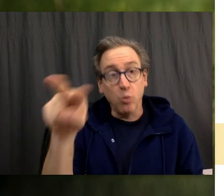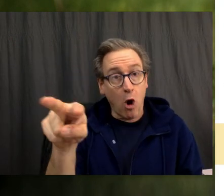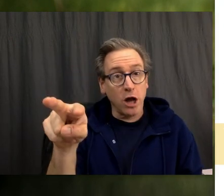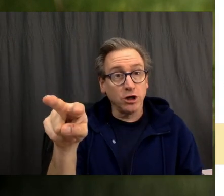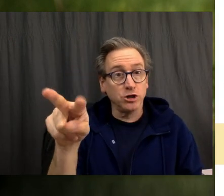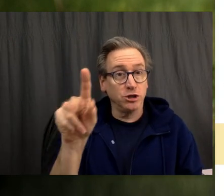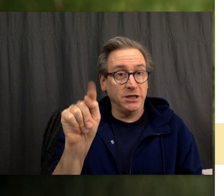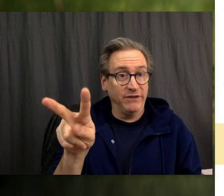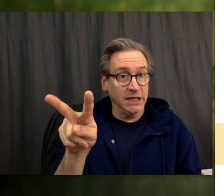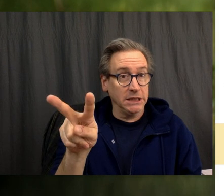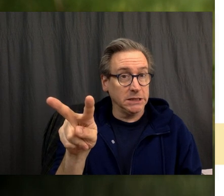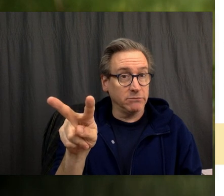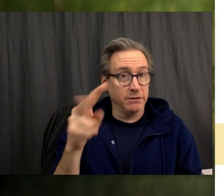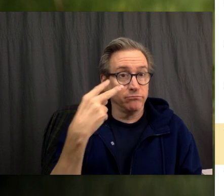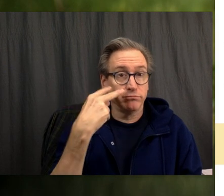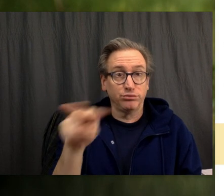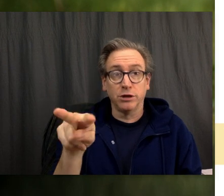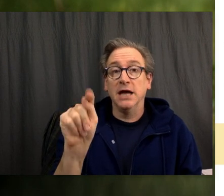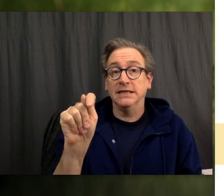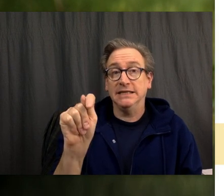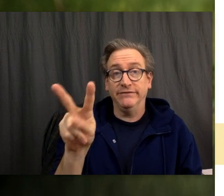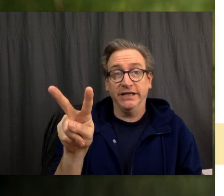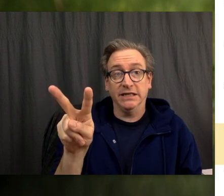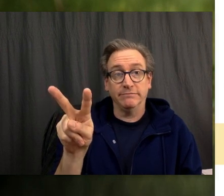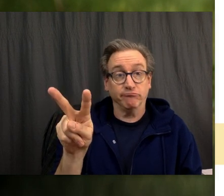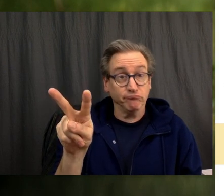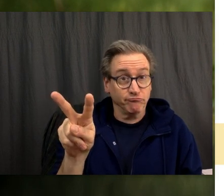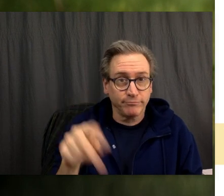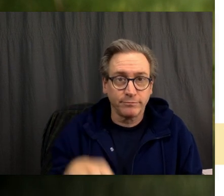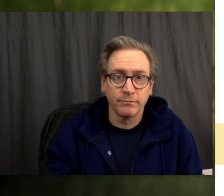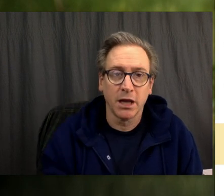to watch TV, right? TV.